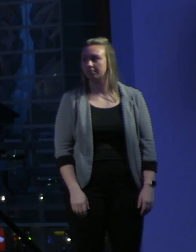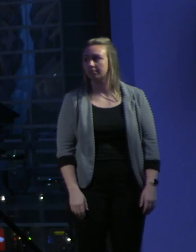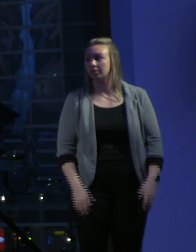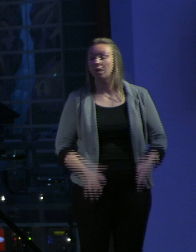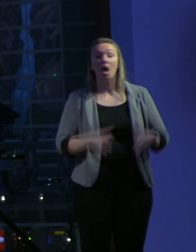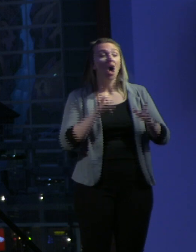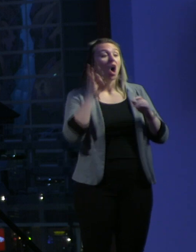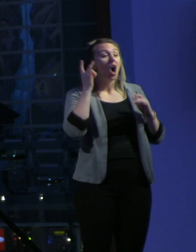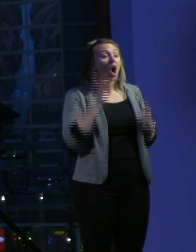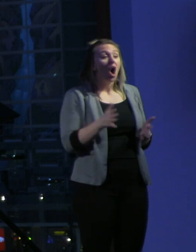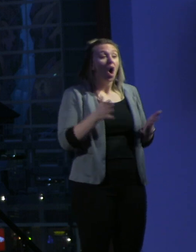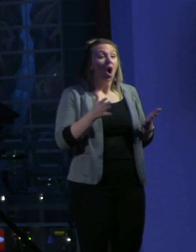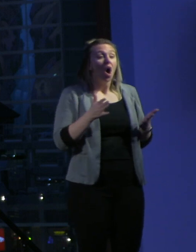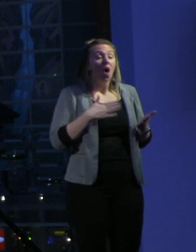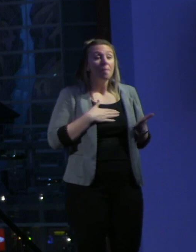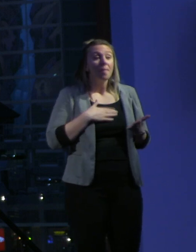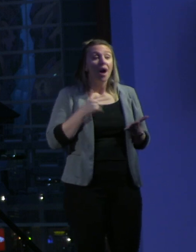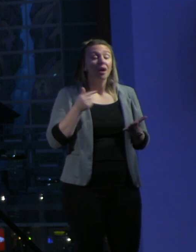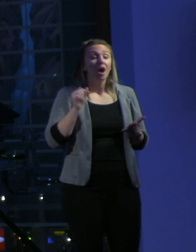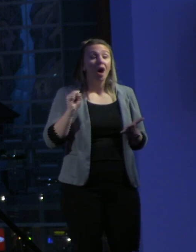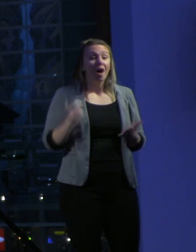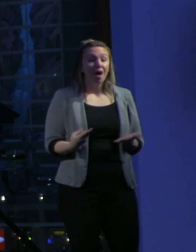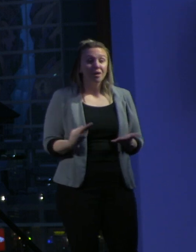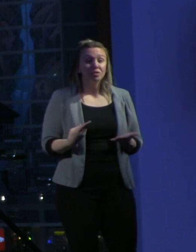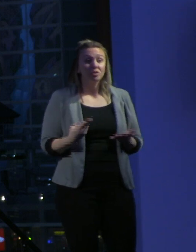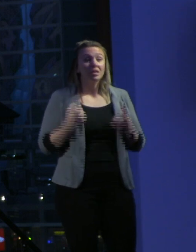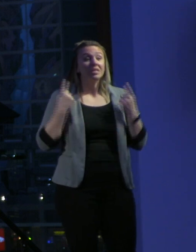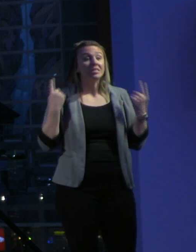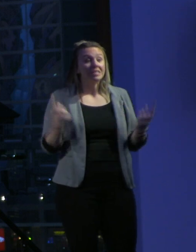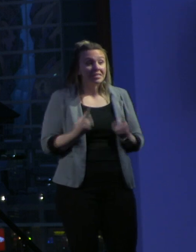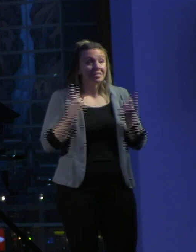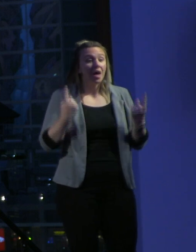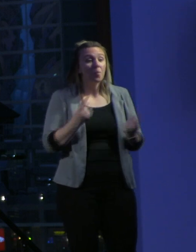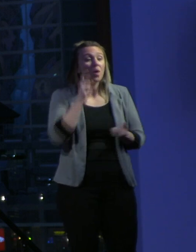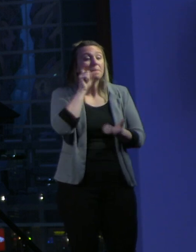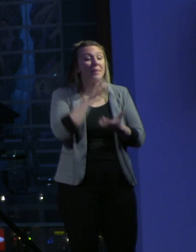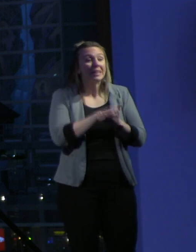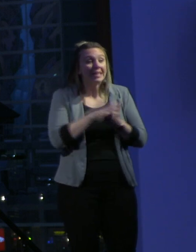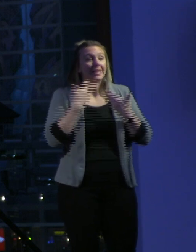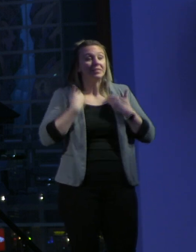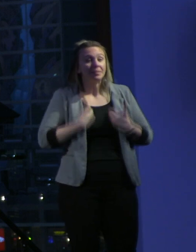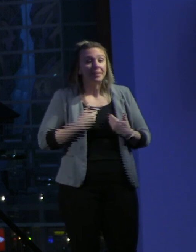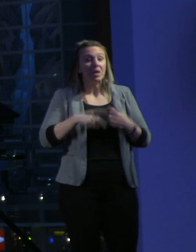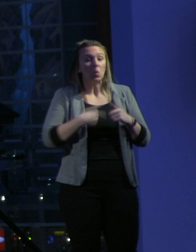Oh my gosh, somebody